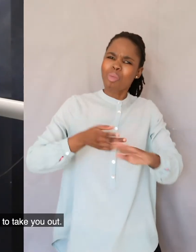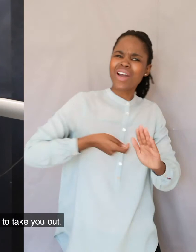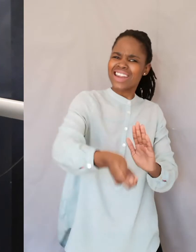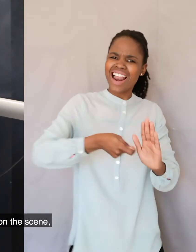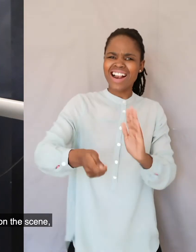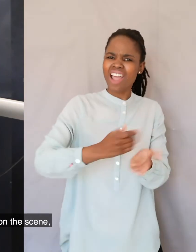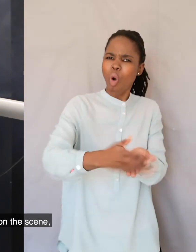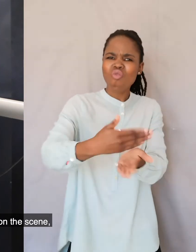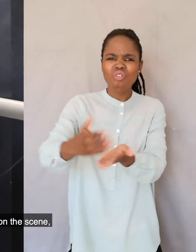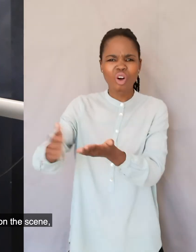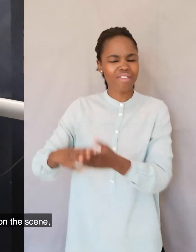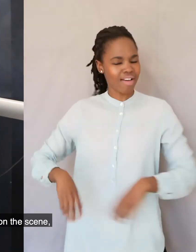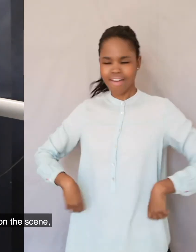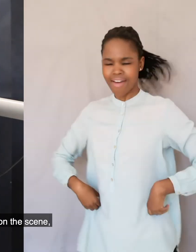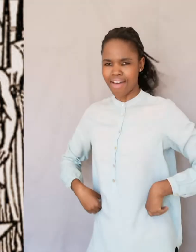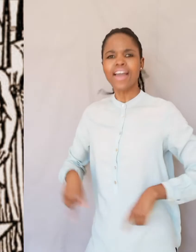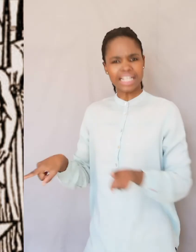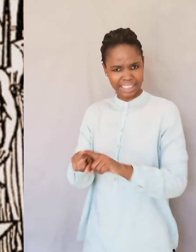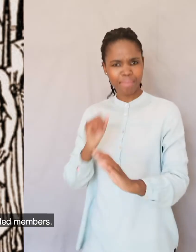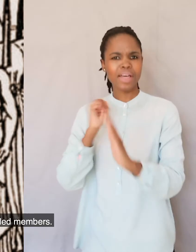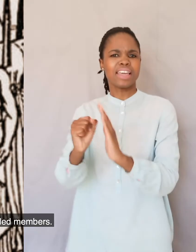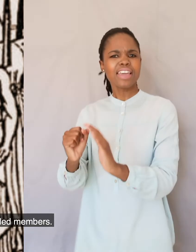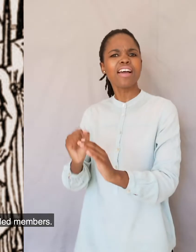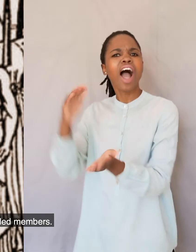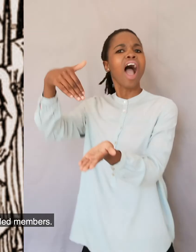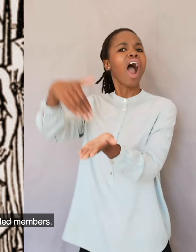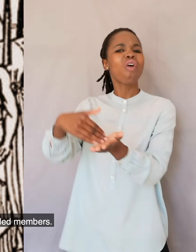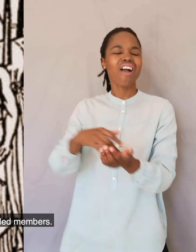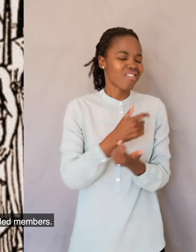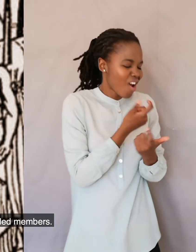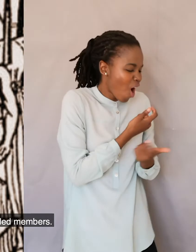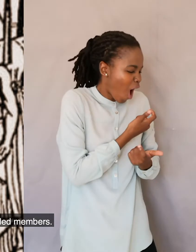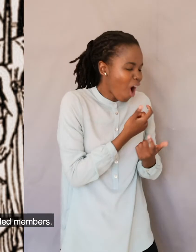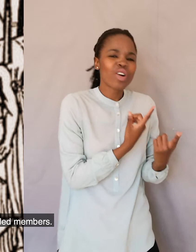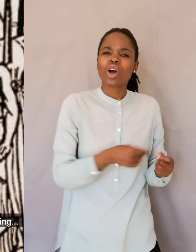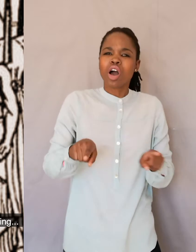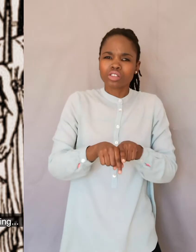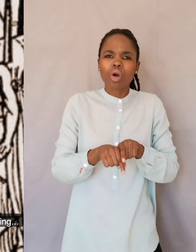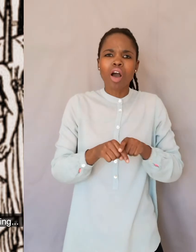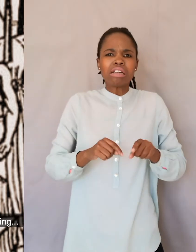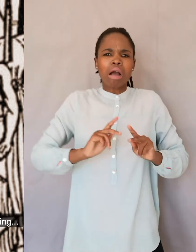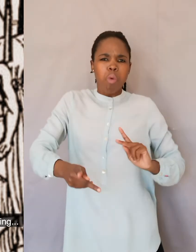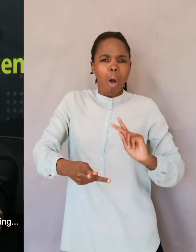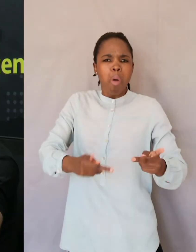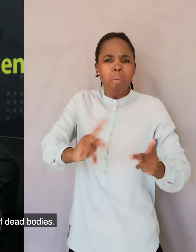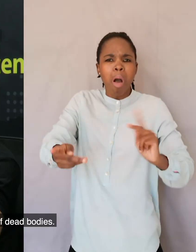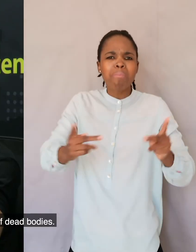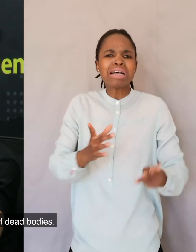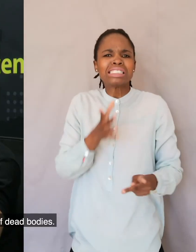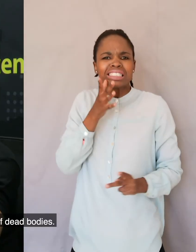take you out. So then when he arrived on the scene, there was a forest of impaled members. And this is